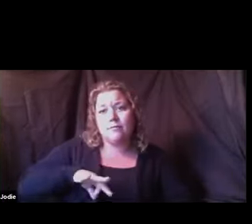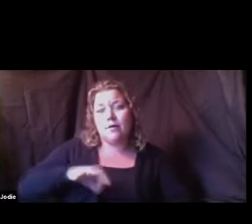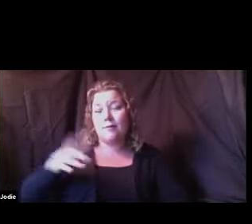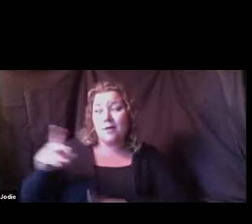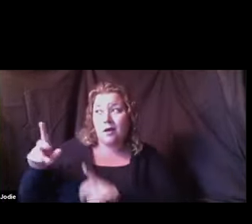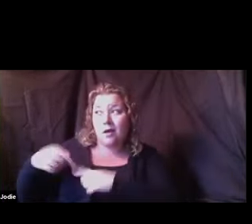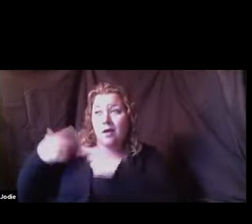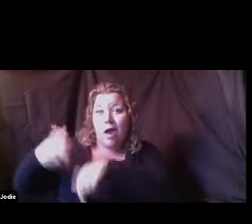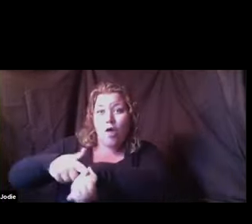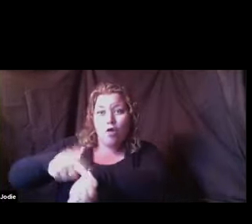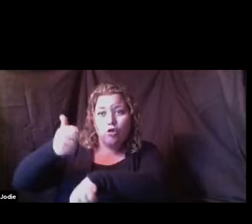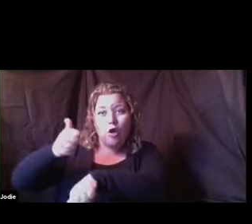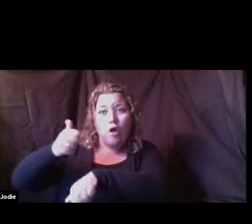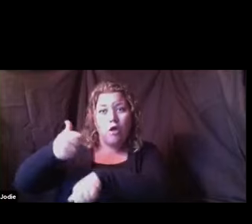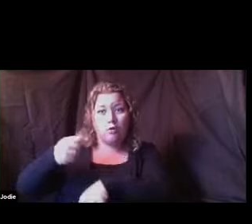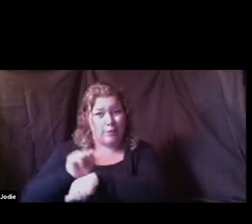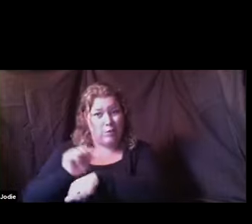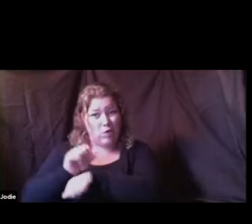in the works,